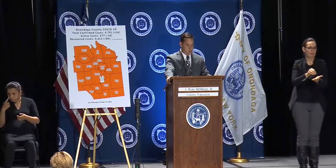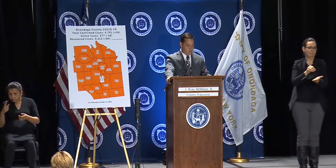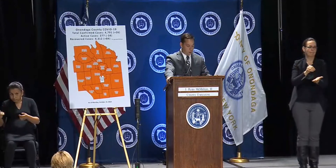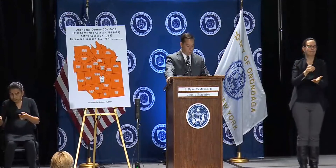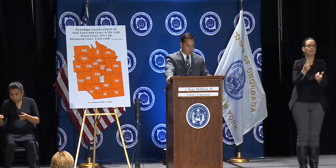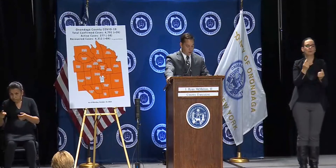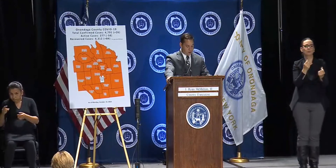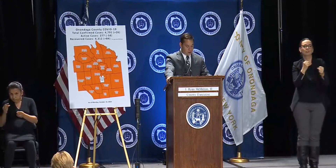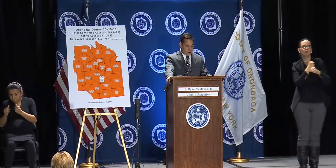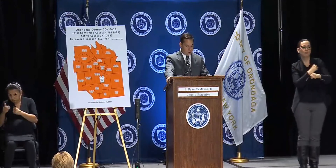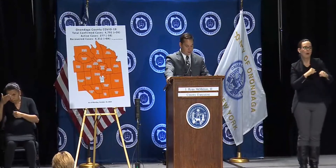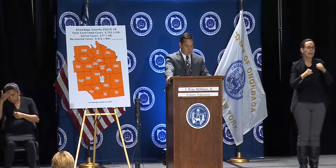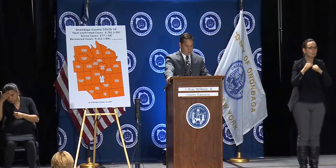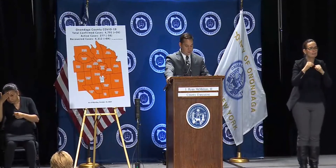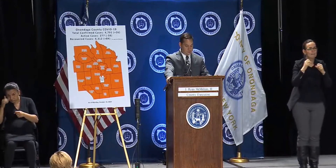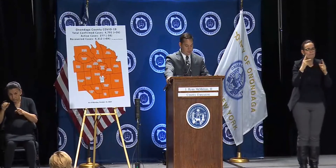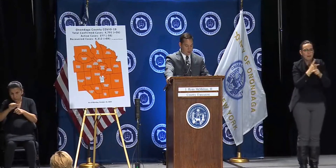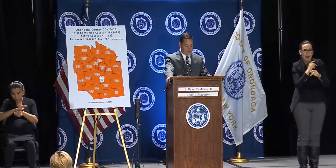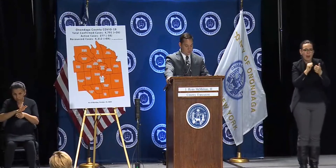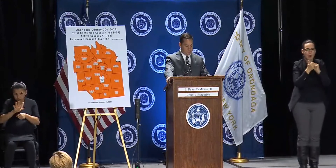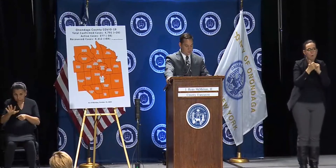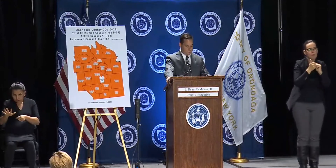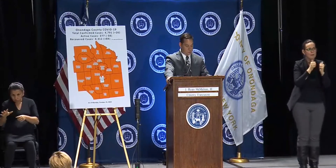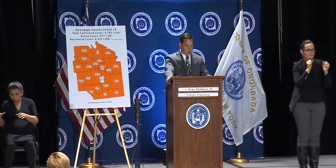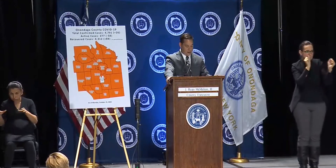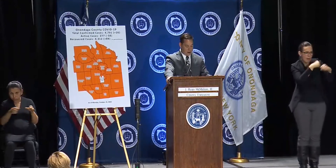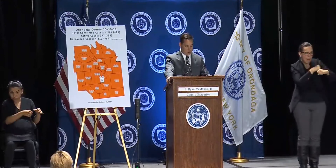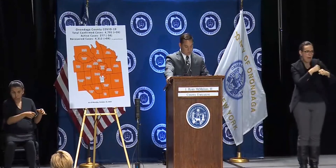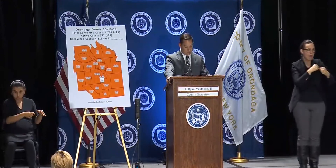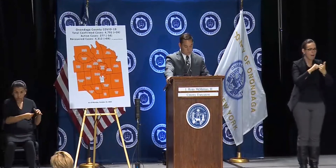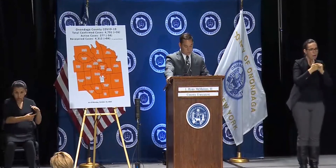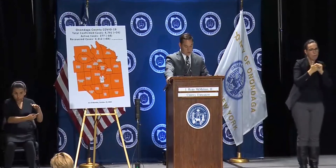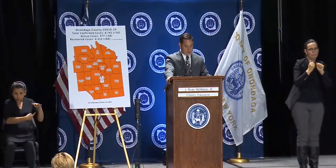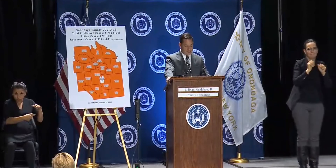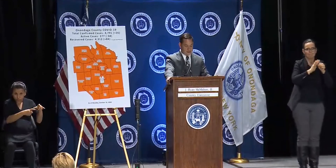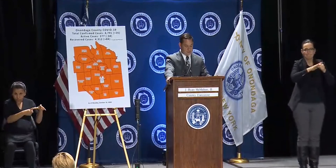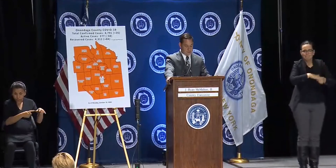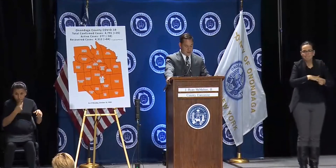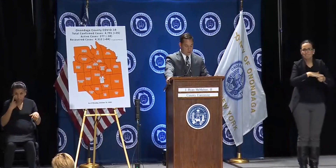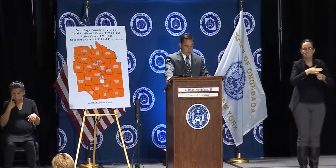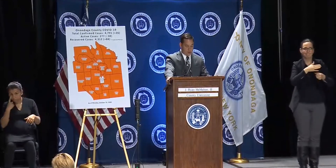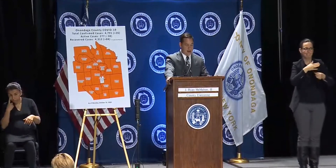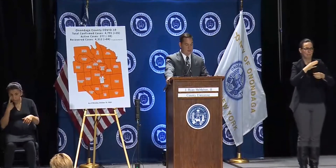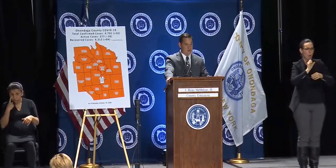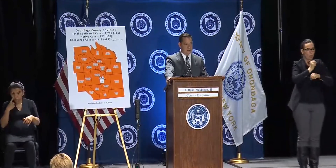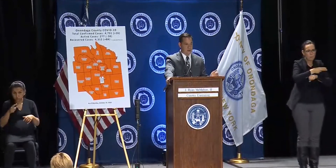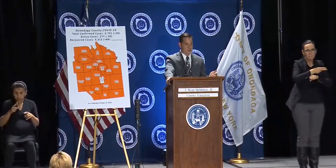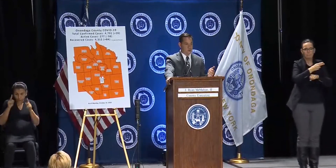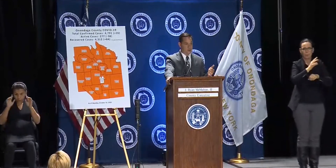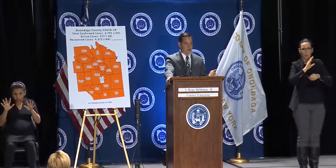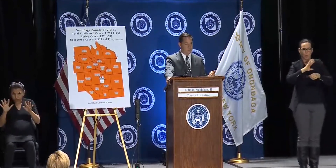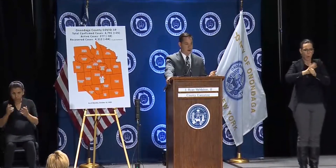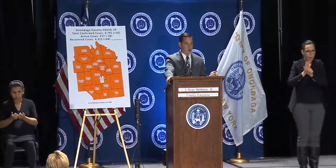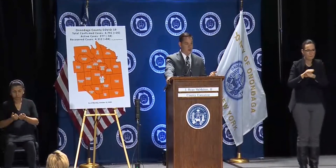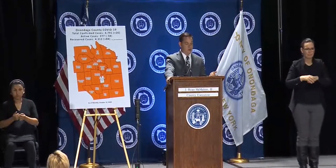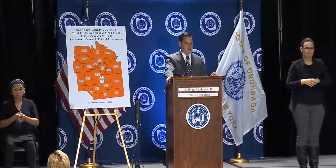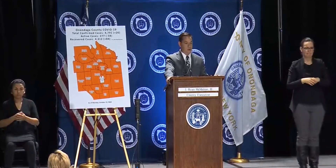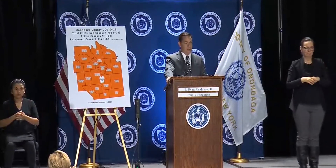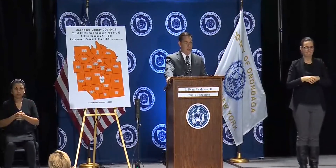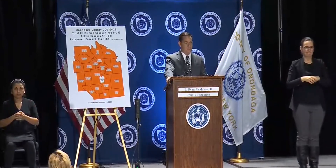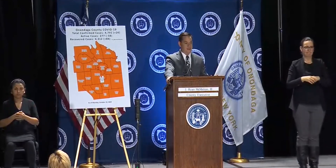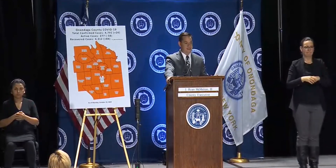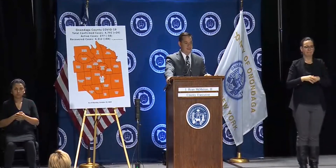strategy moving forward if it merits. But right now, it seems that we have kids who get the